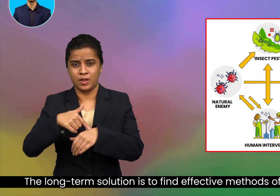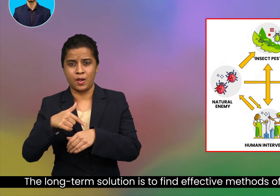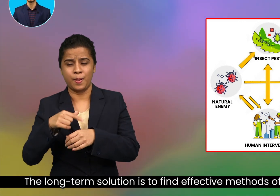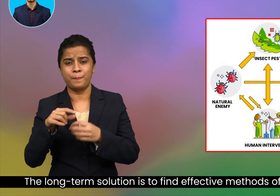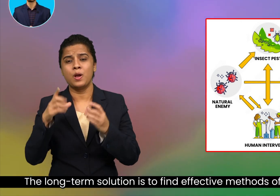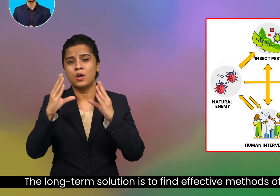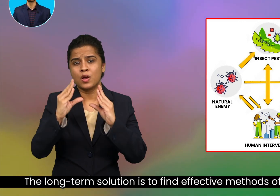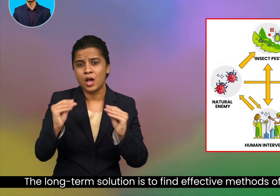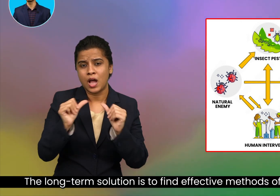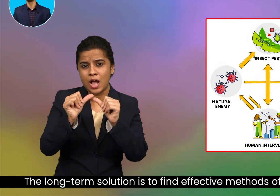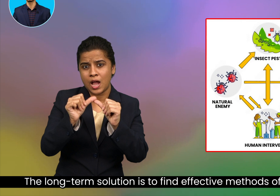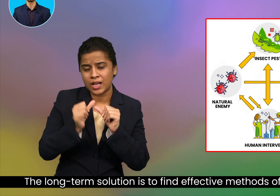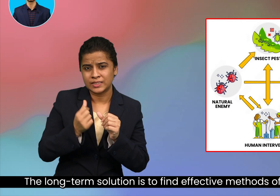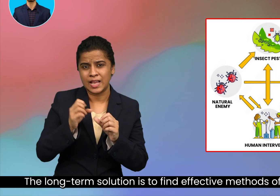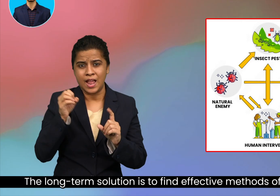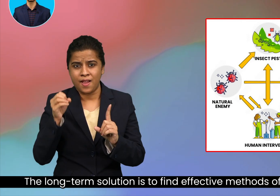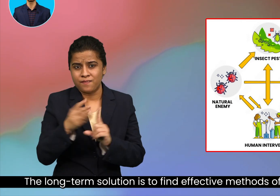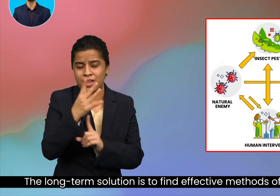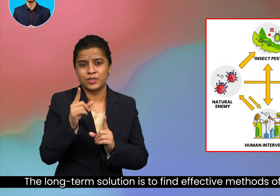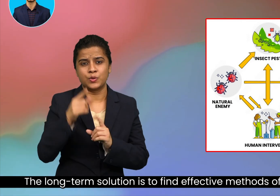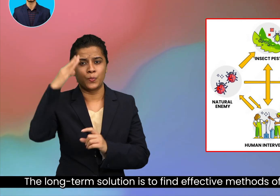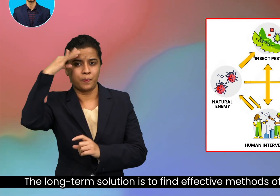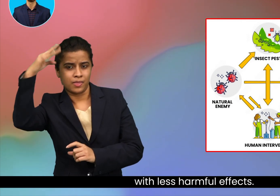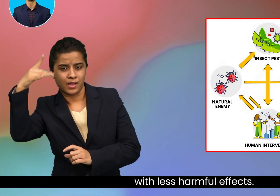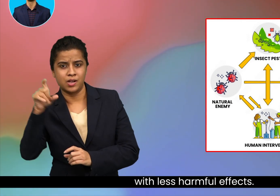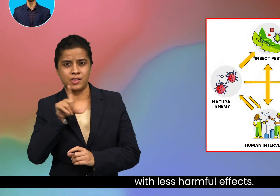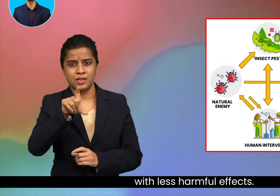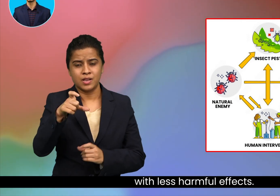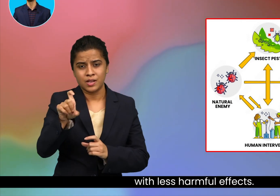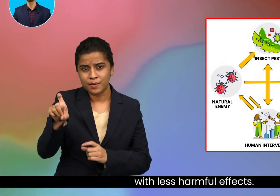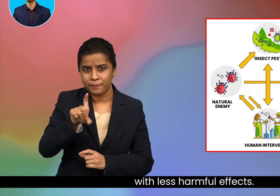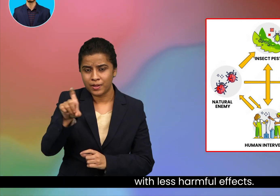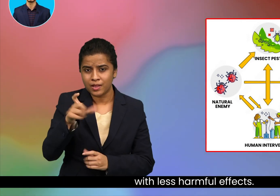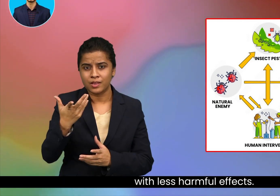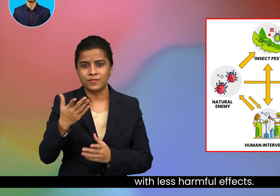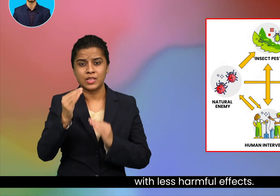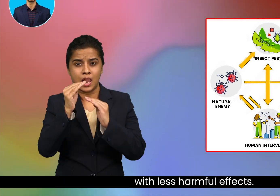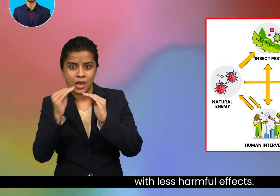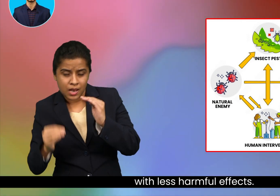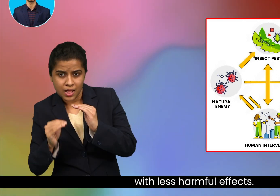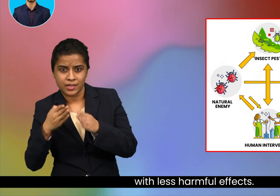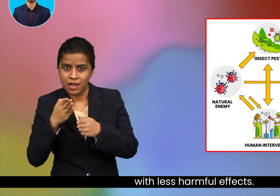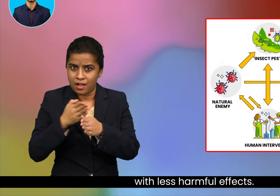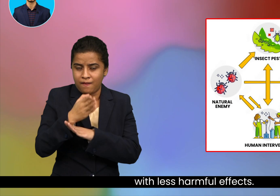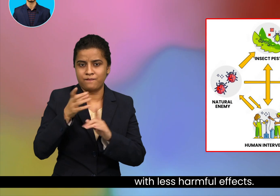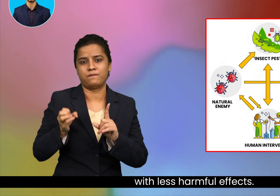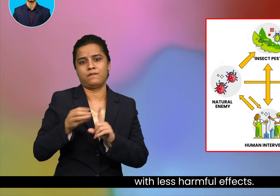is to find effective methods of controlling pests with less harmful effects.